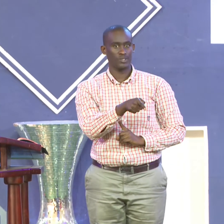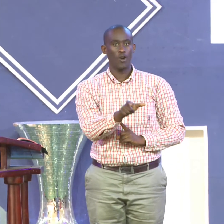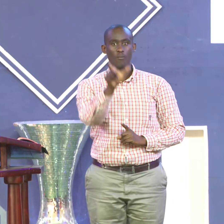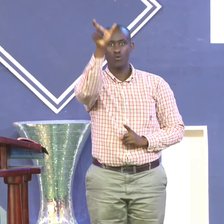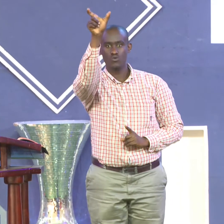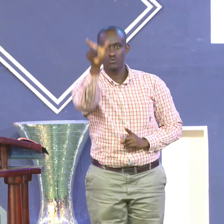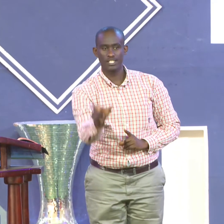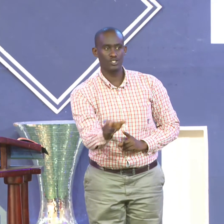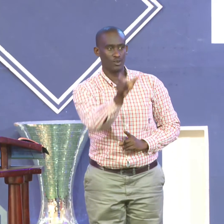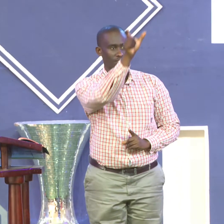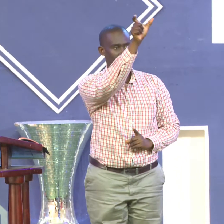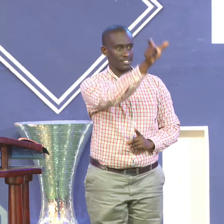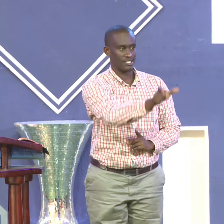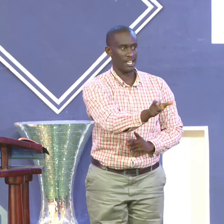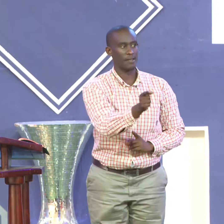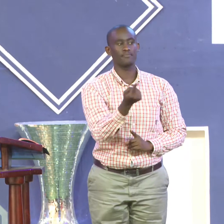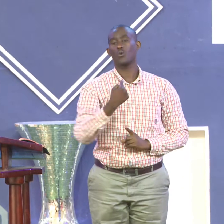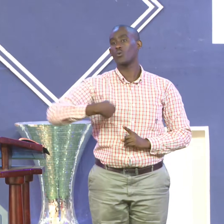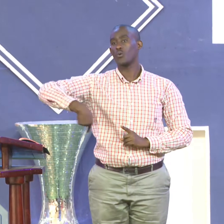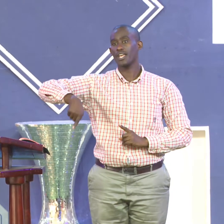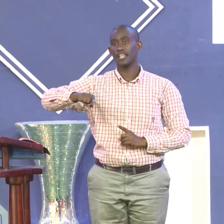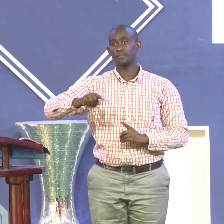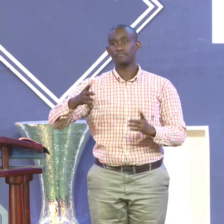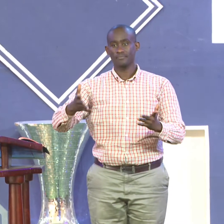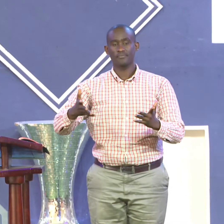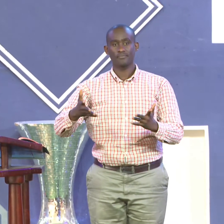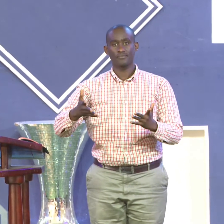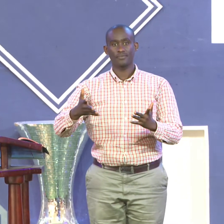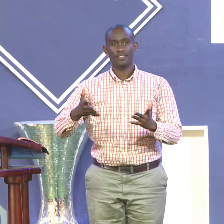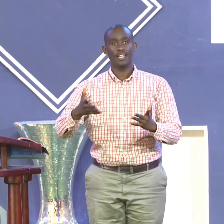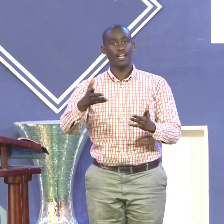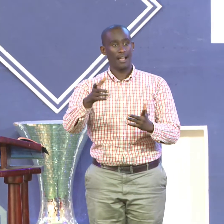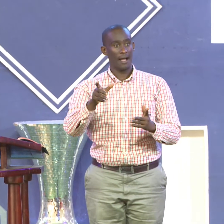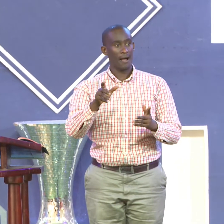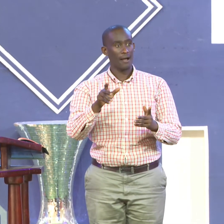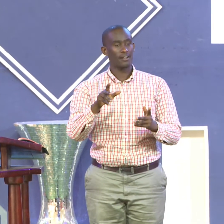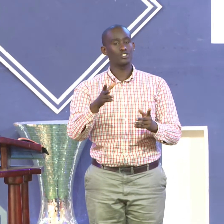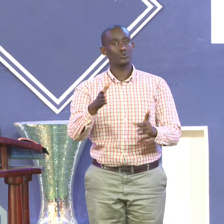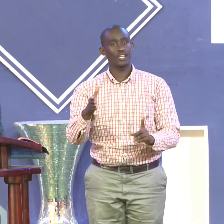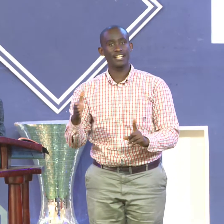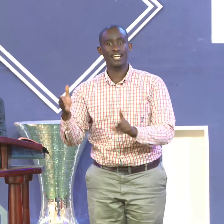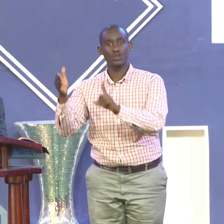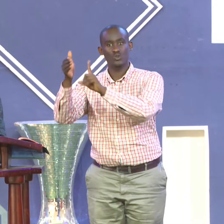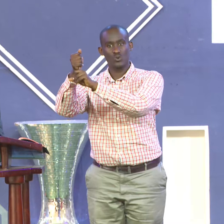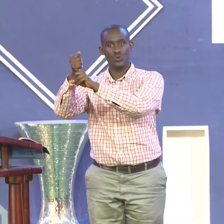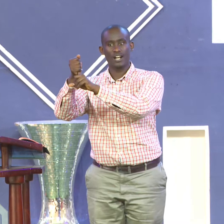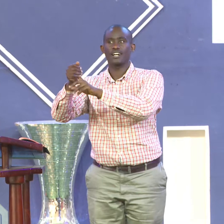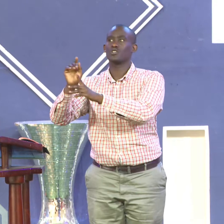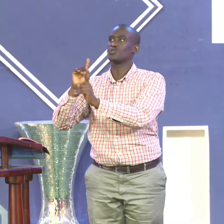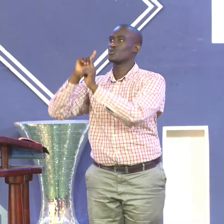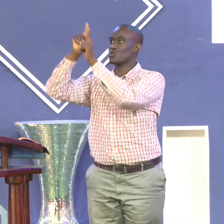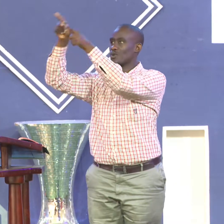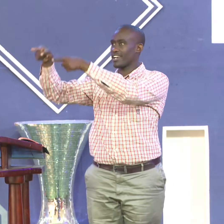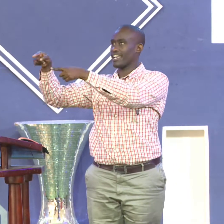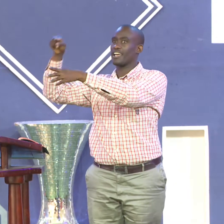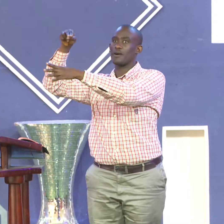kuffe. Which we believe that each individual of us agenda kubaako w'atuuka mu Mukama. Is going to reach somewhere in